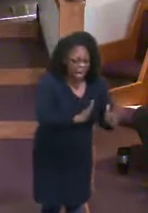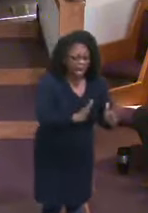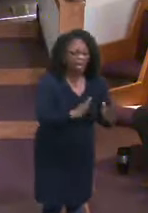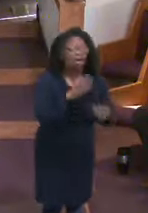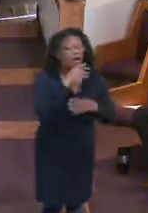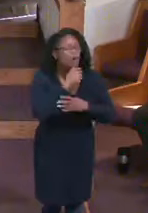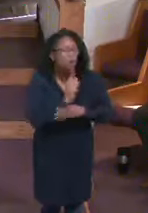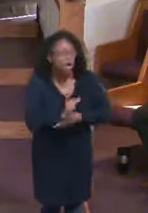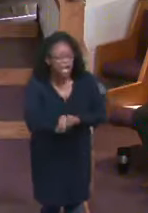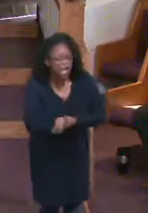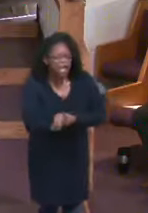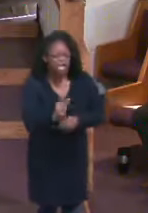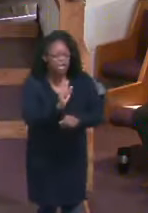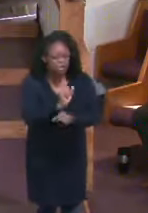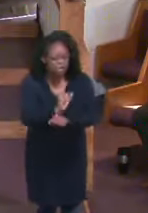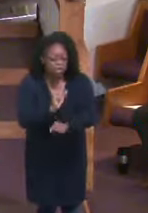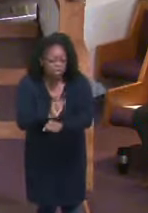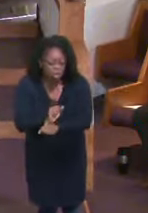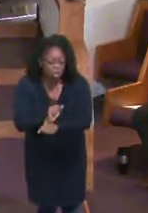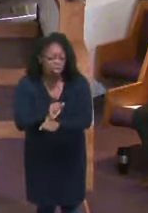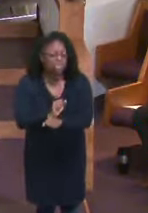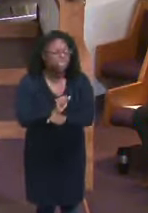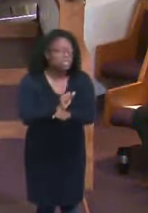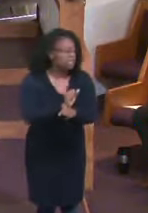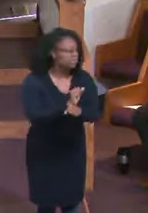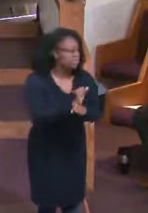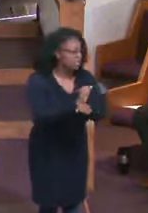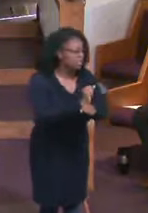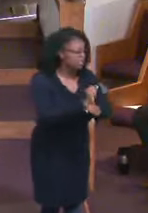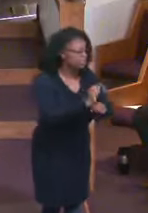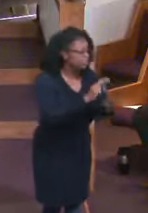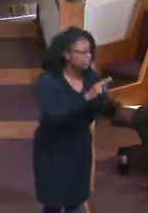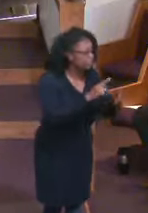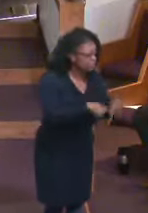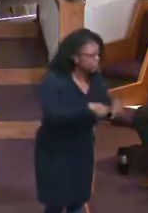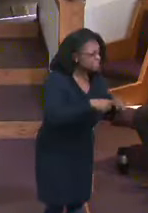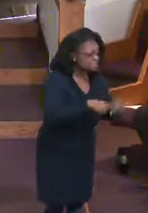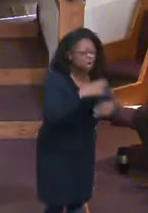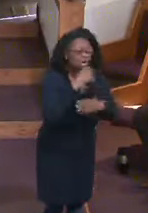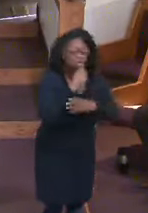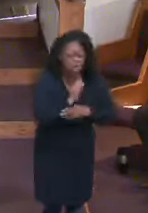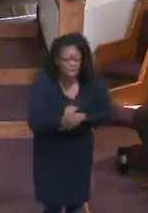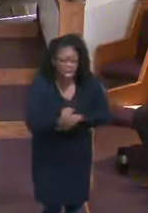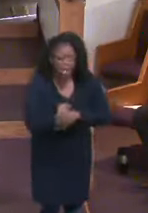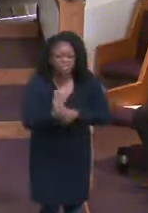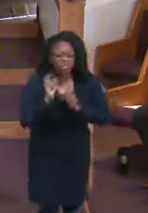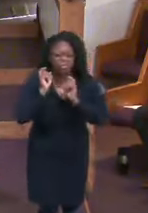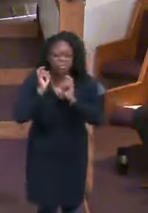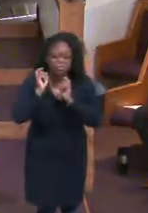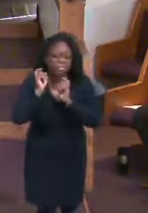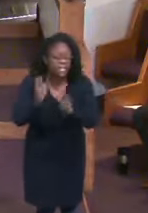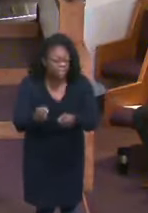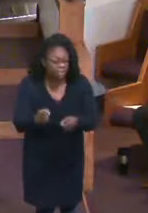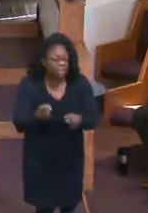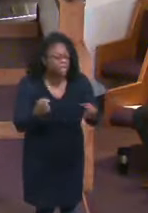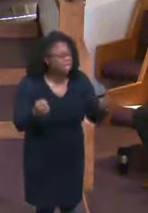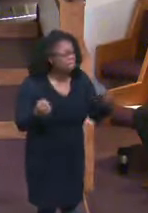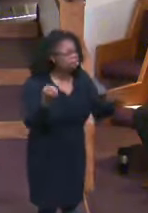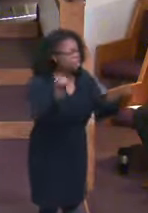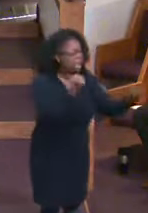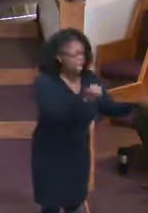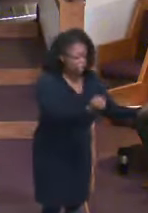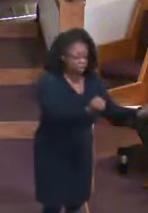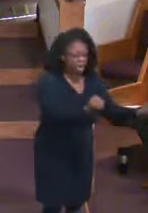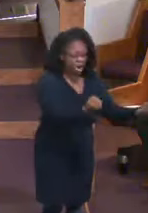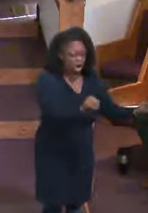will chores be in place to gauge responsibility, at what age will permission be given to drive the car and to have friends of the